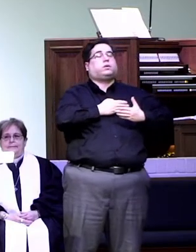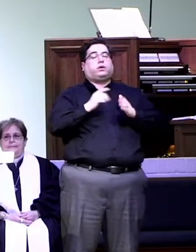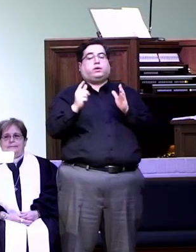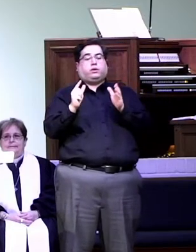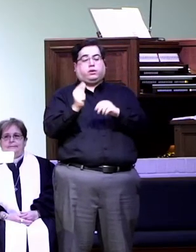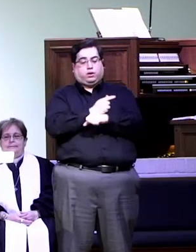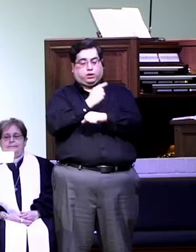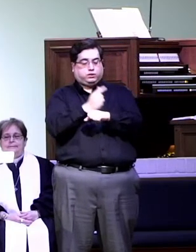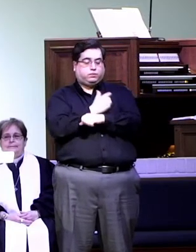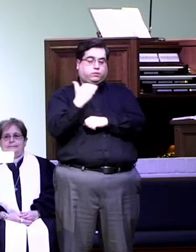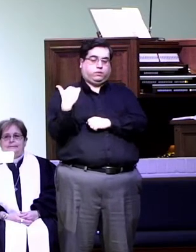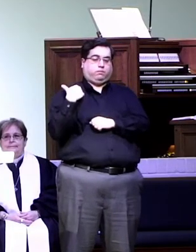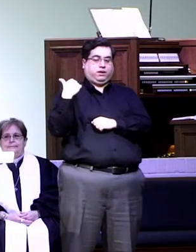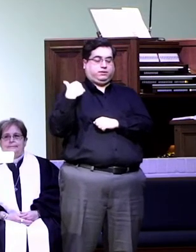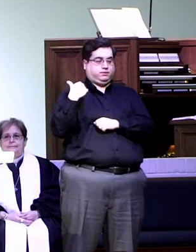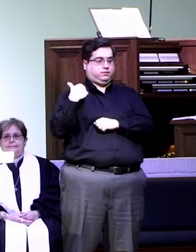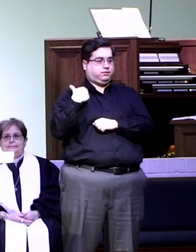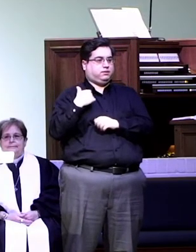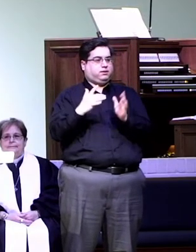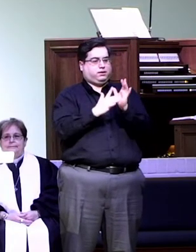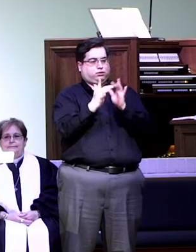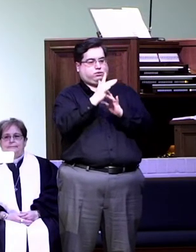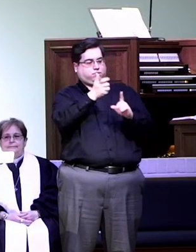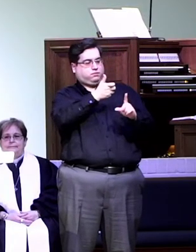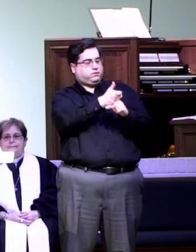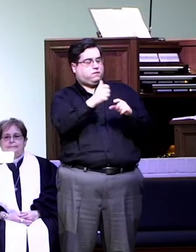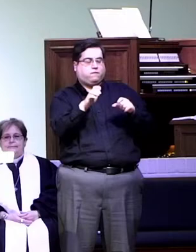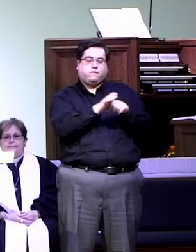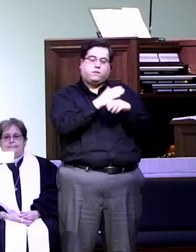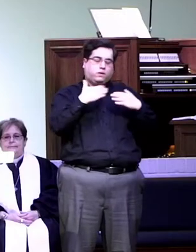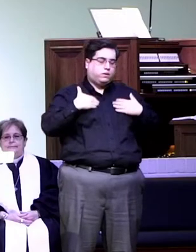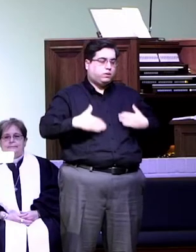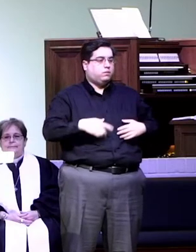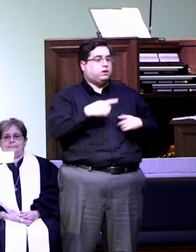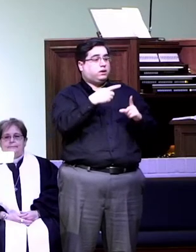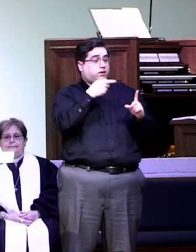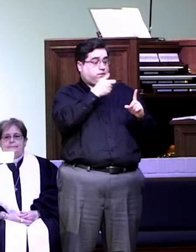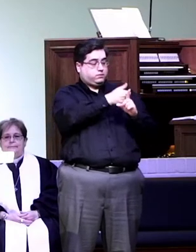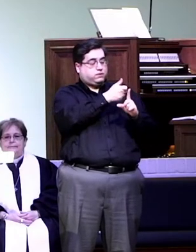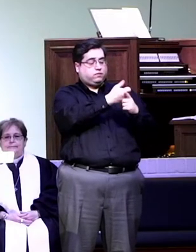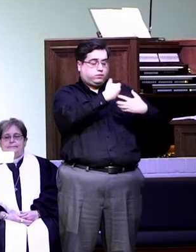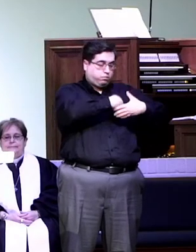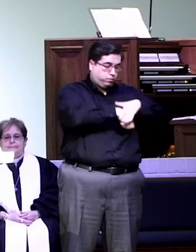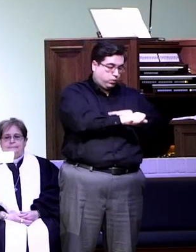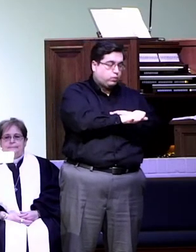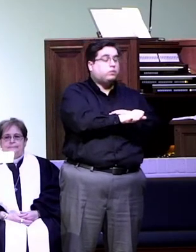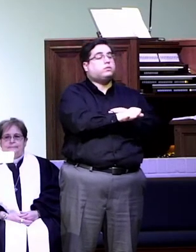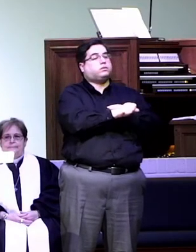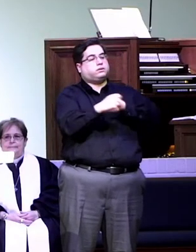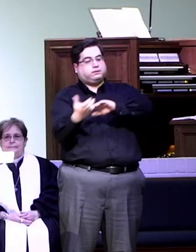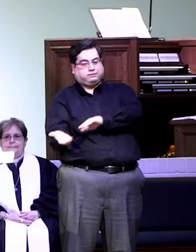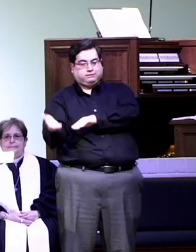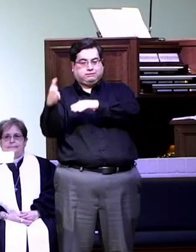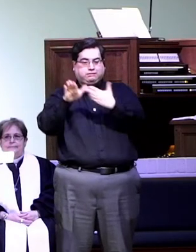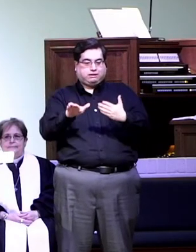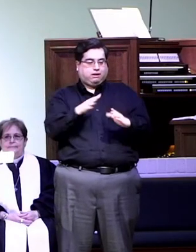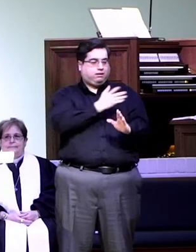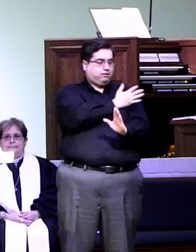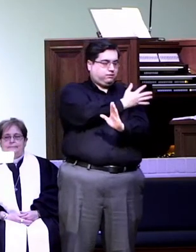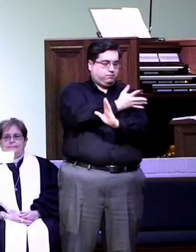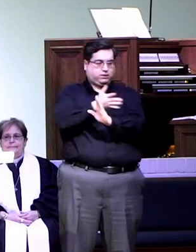that Jesus was fully human. He was born and he died. And in between, his